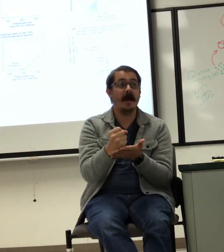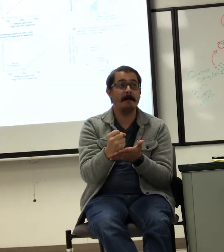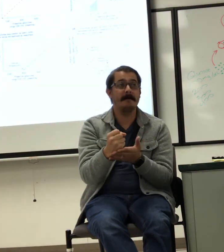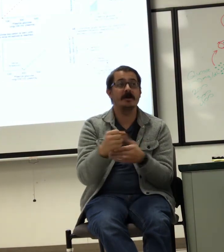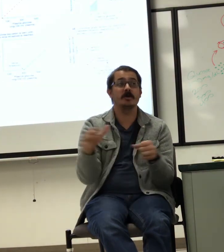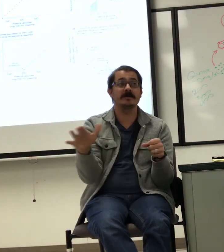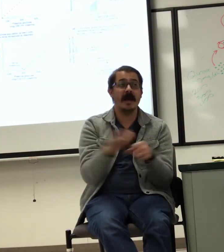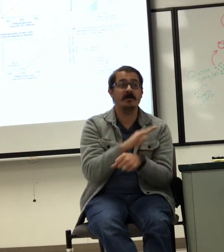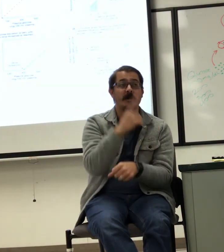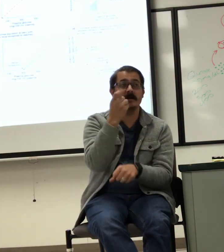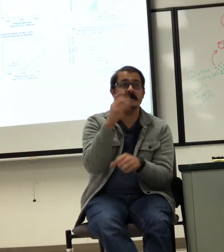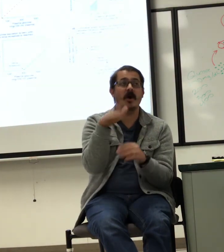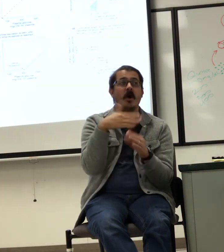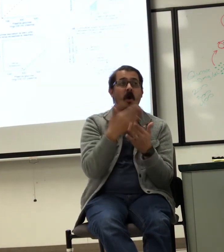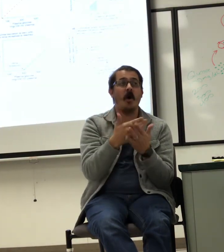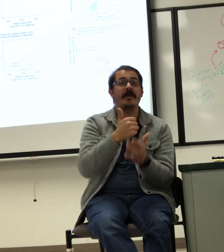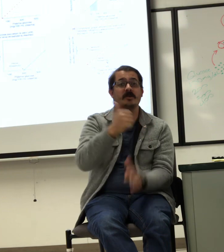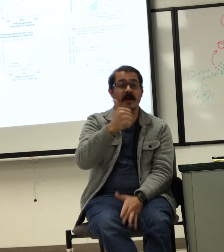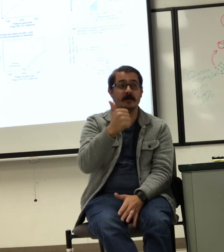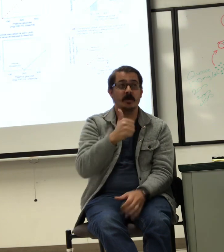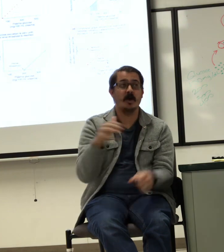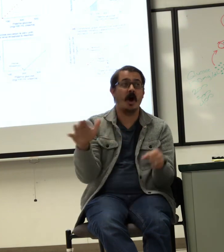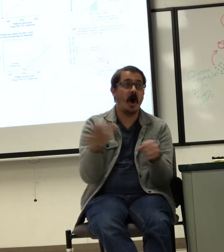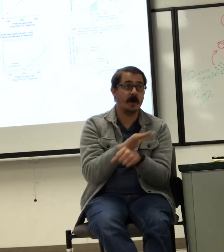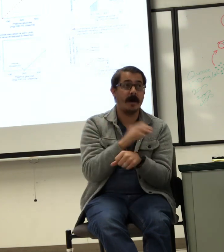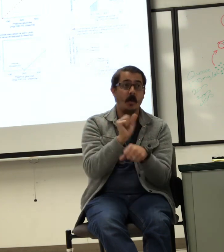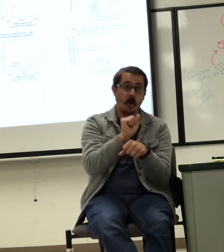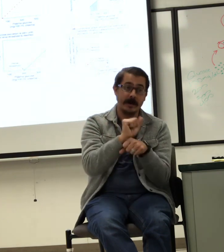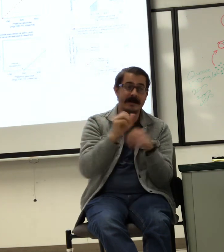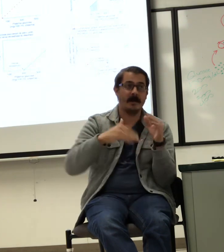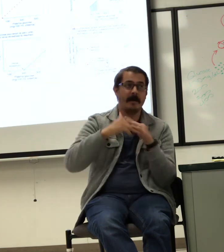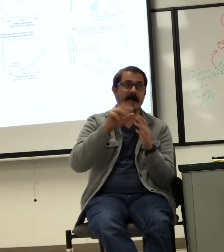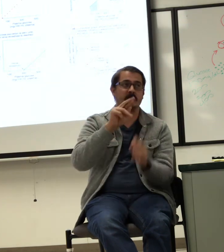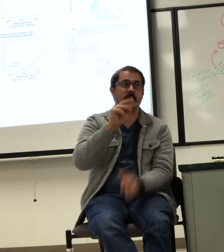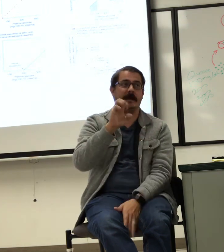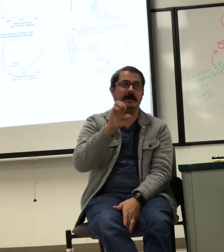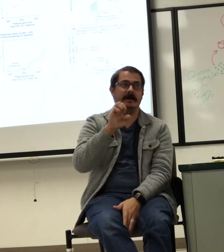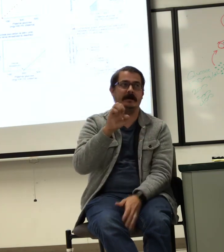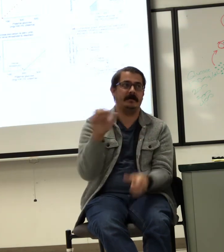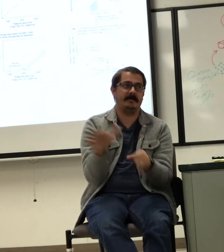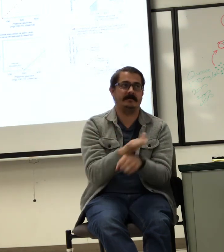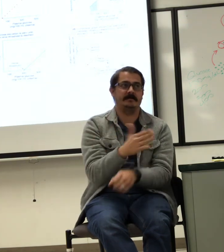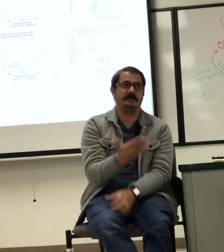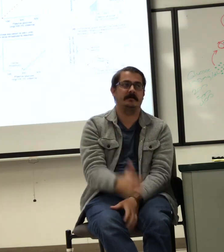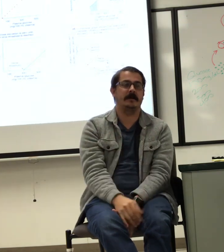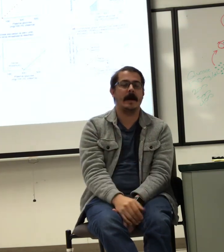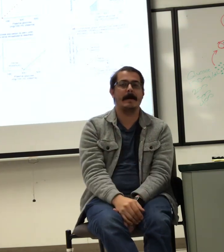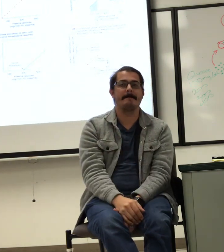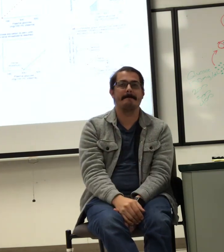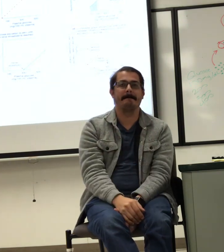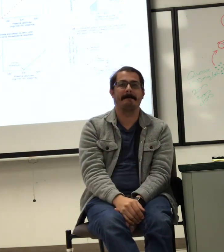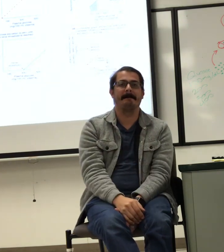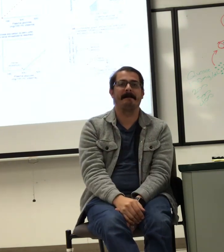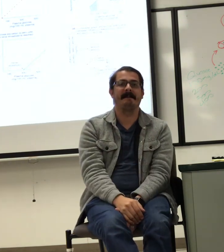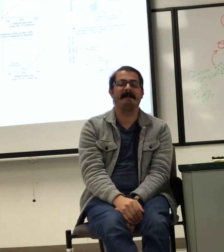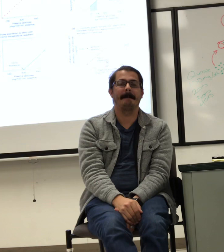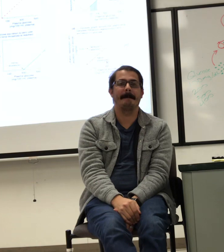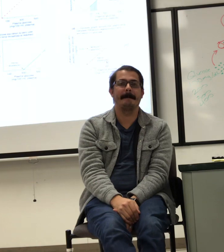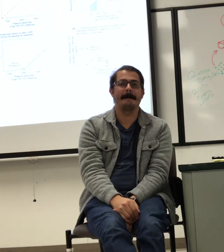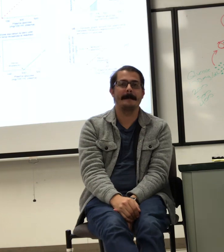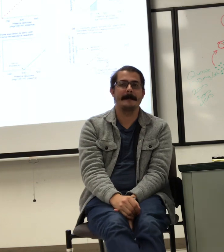saturated because all the transporters are occupied and working at their max rate. Okay. So there you go. Now you won't